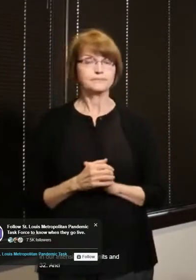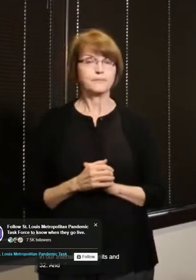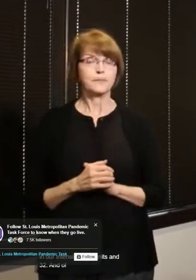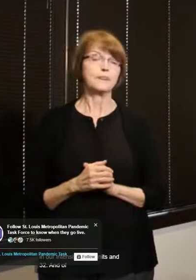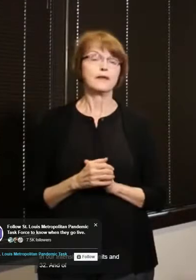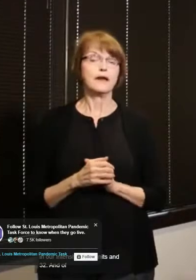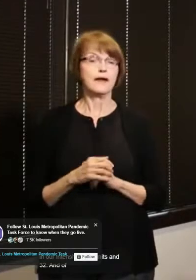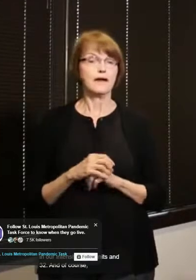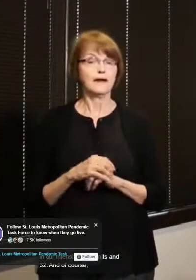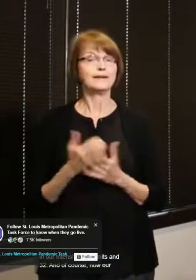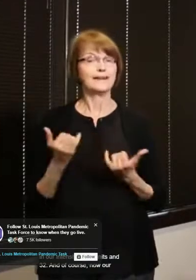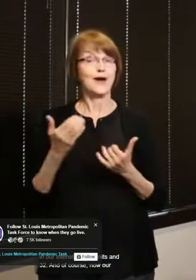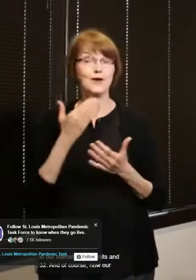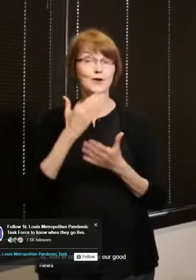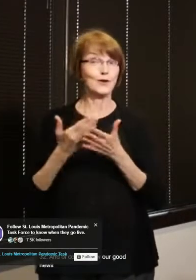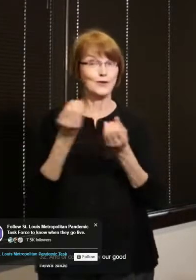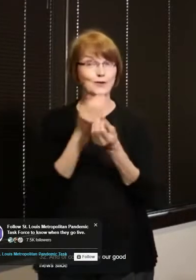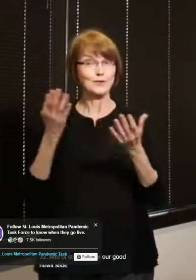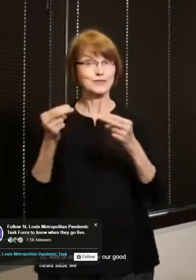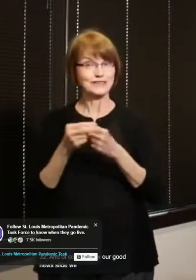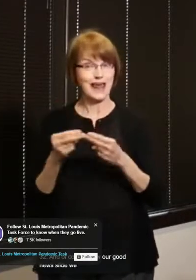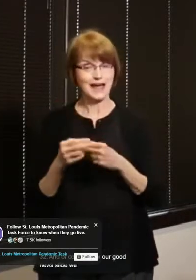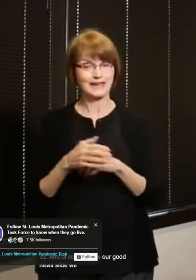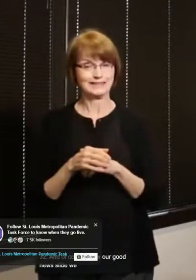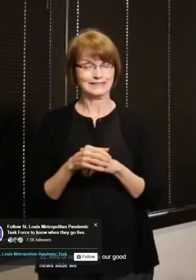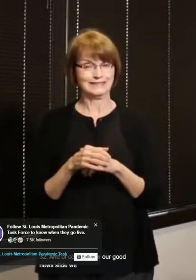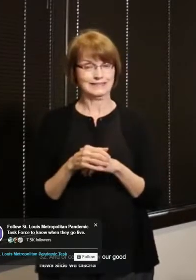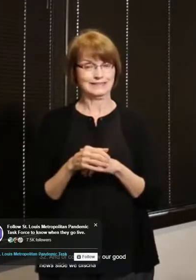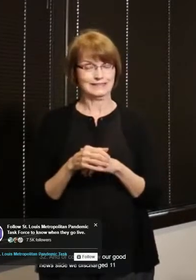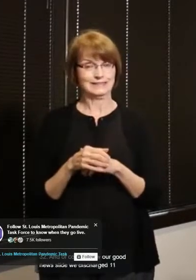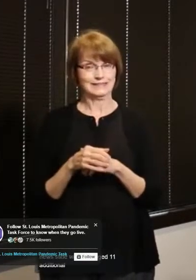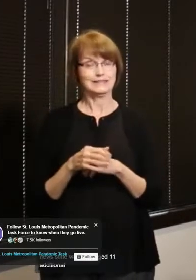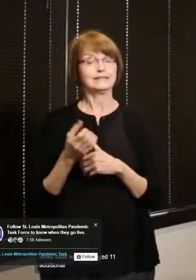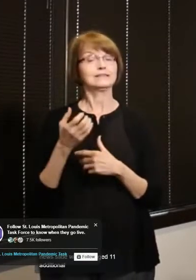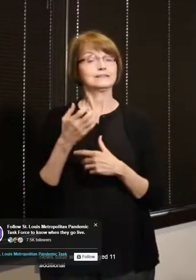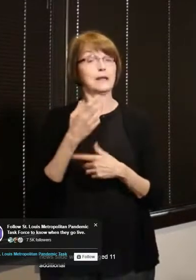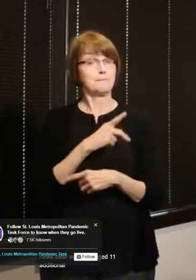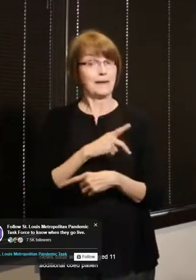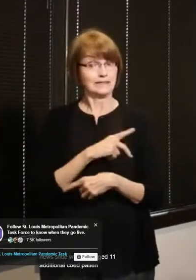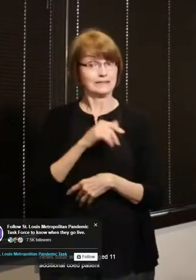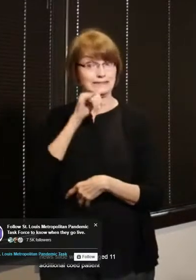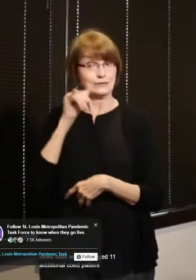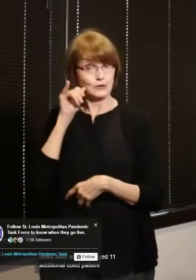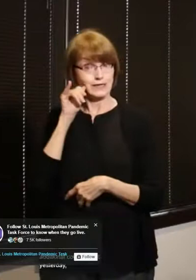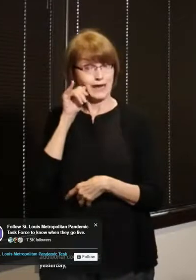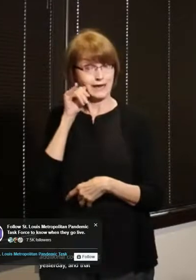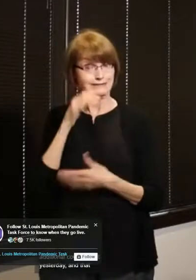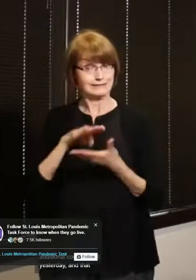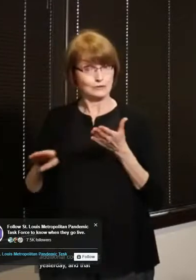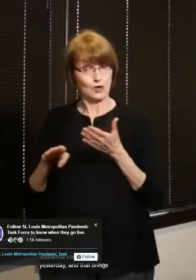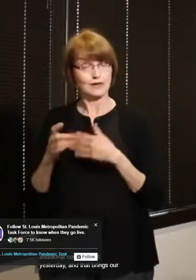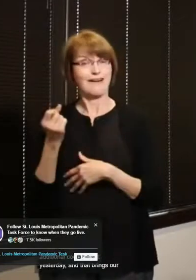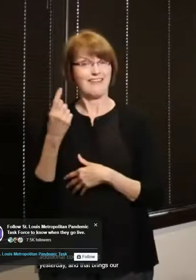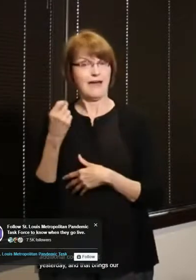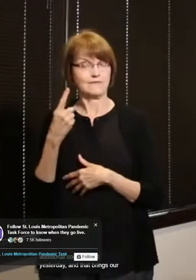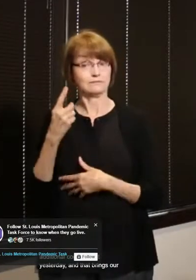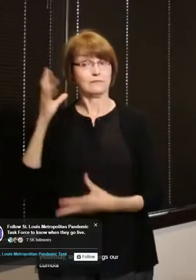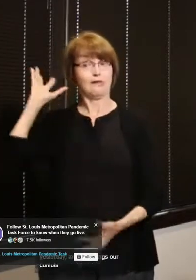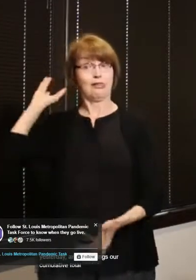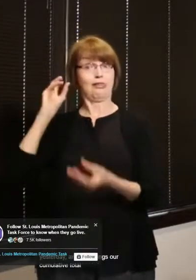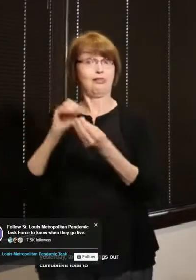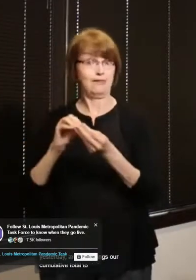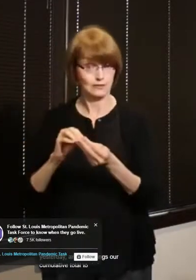And of course now our good news slide. We discharged 11 additional COVID patients yesterday, and that brings our cumulative total